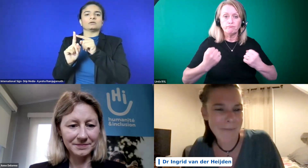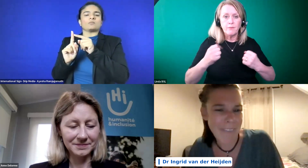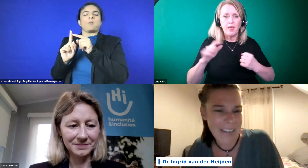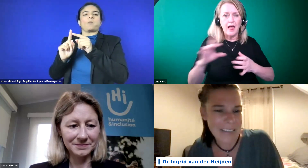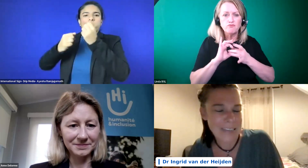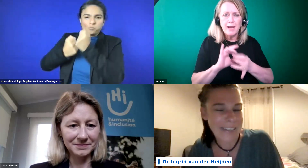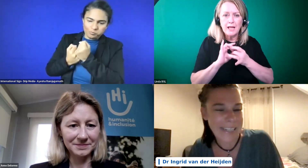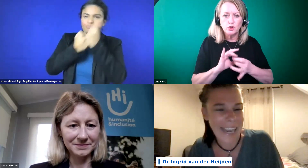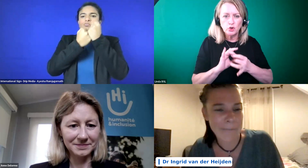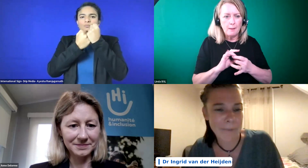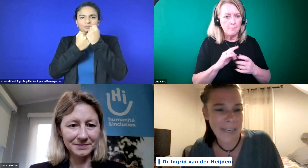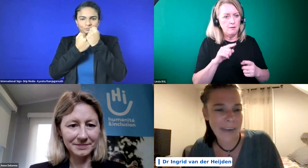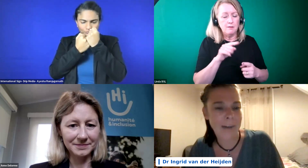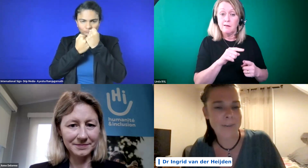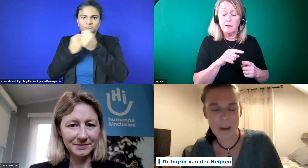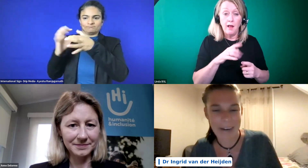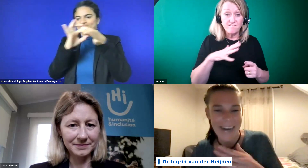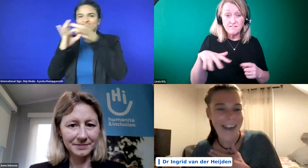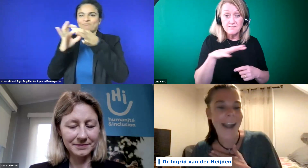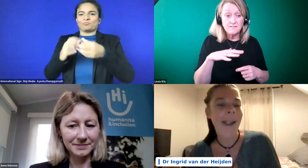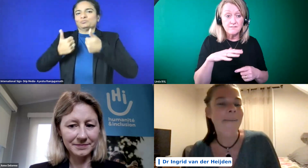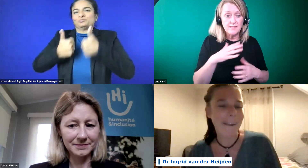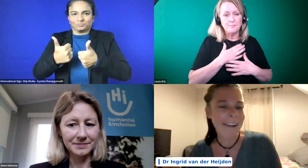family and friends